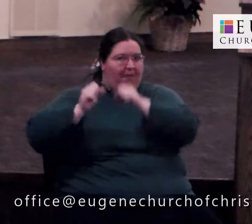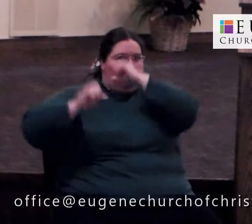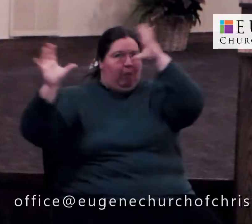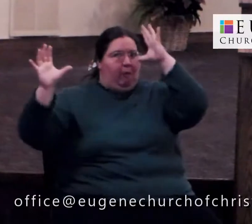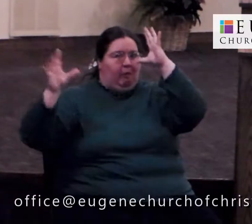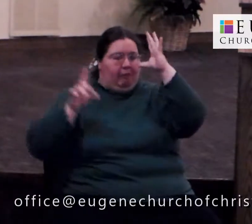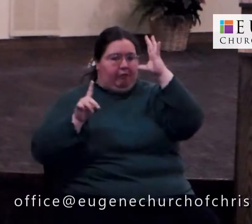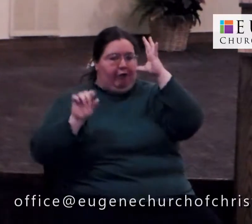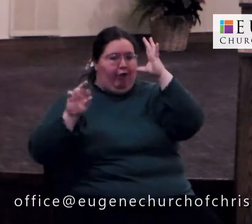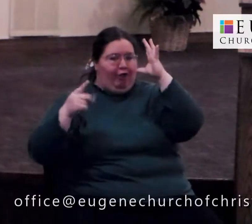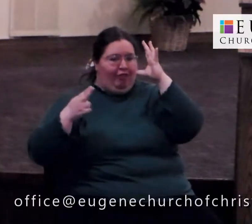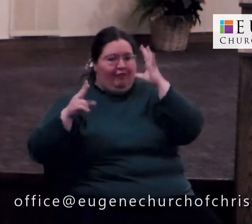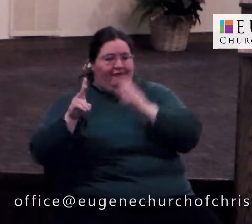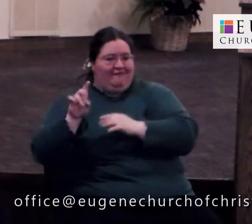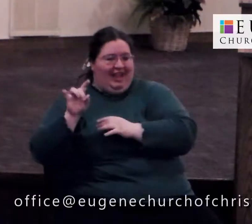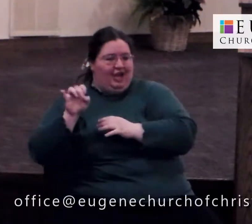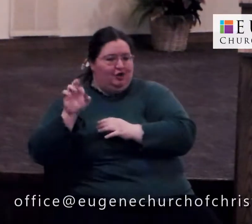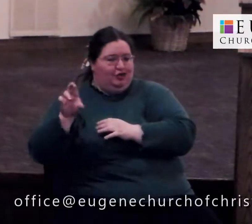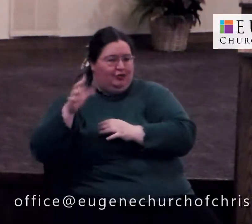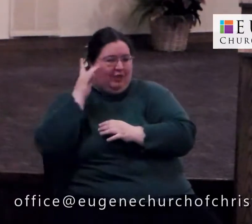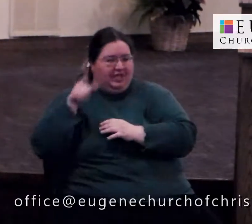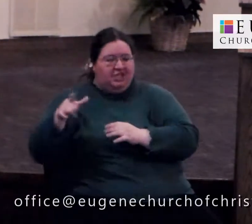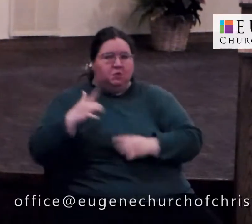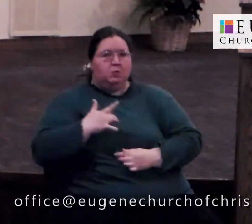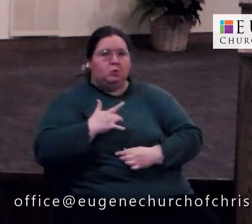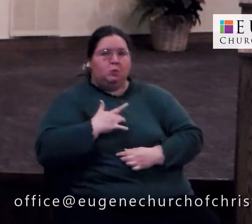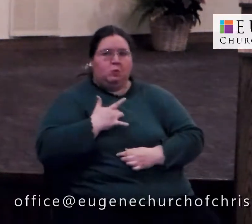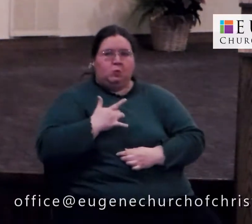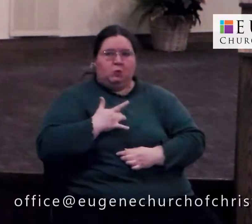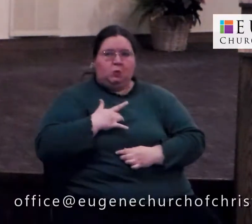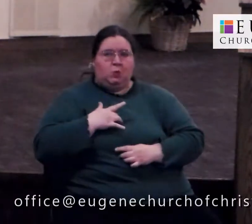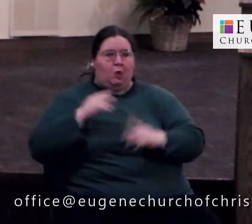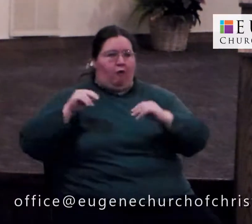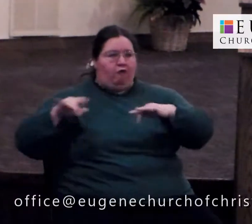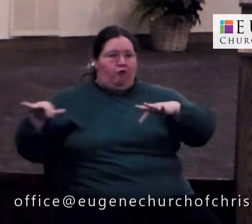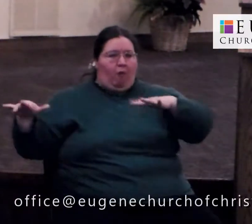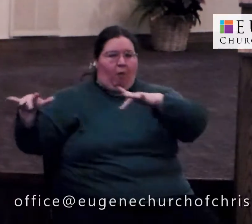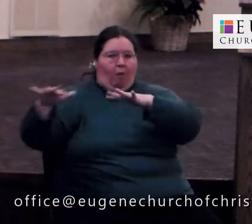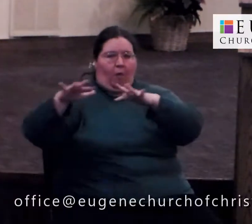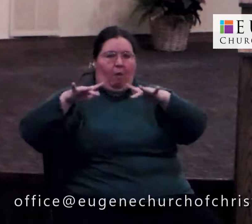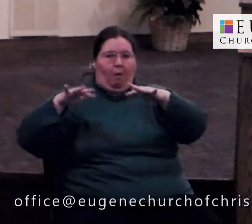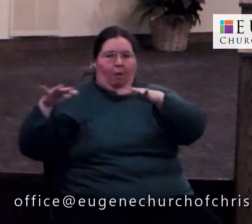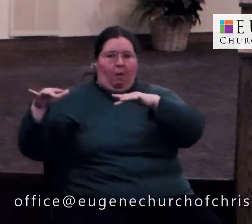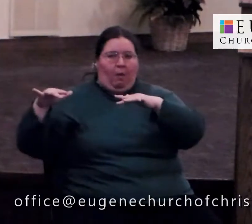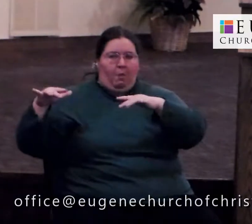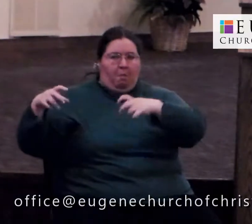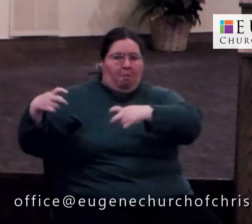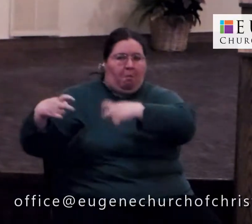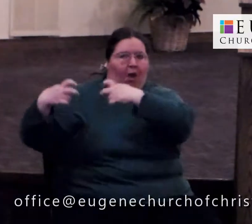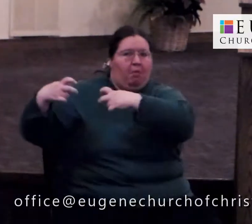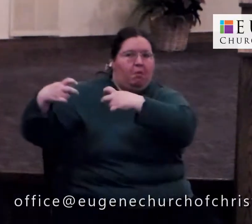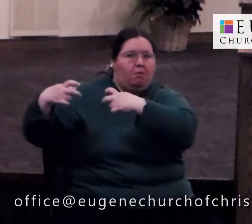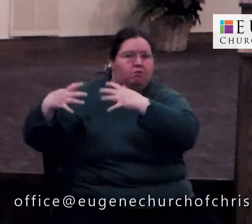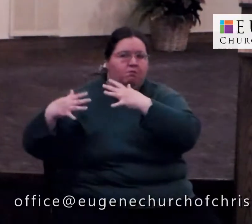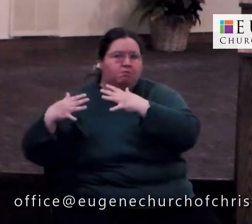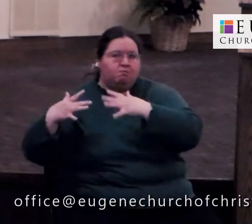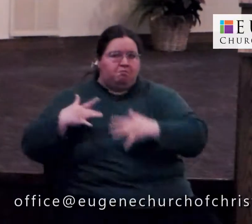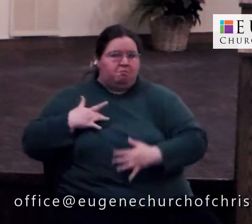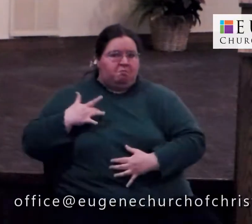moving smoothly, suddenly something is no longer smooth. And they don't know what to do with that. And I think in church, we can do